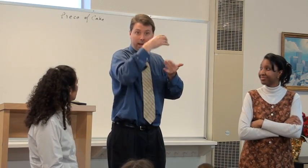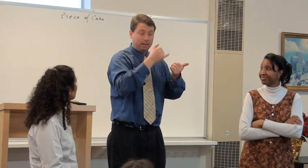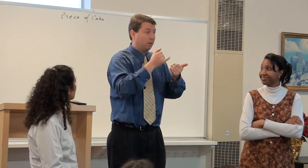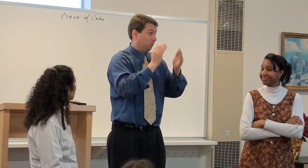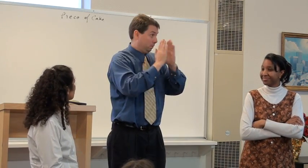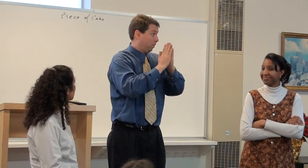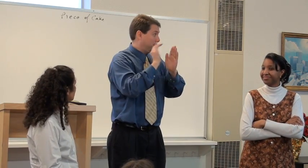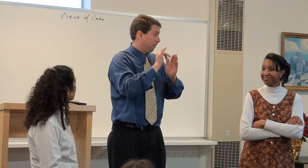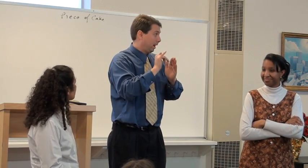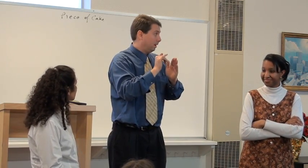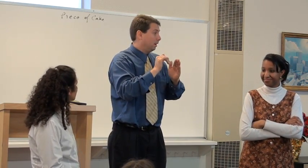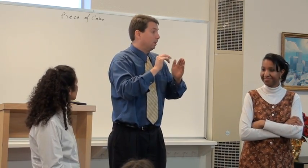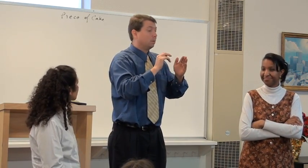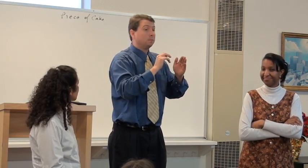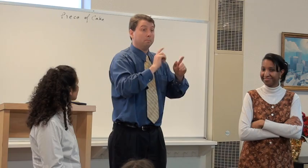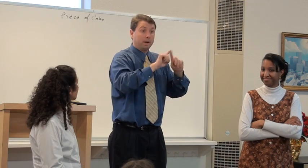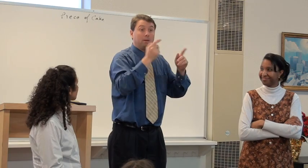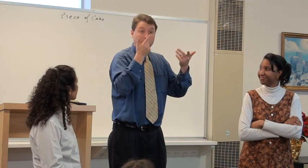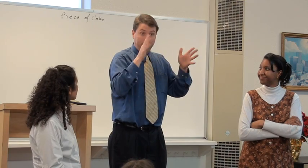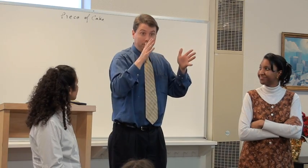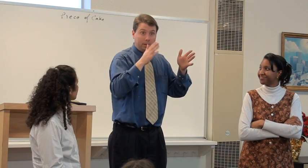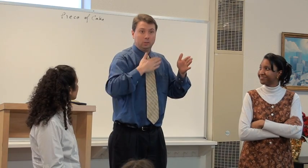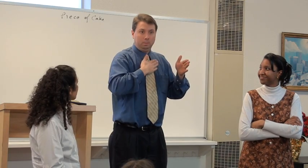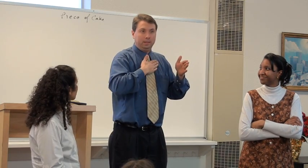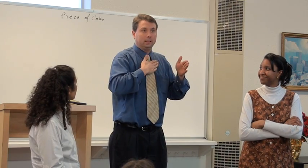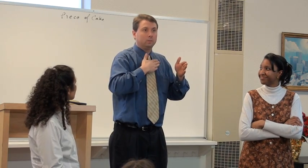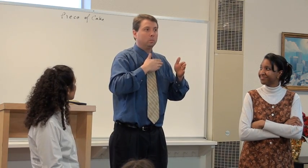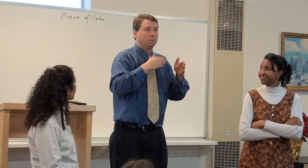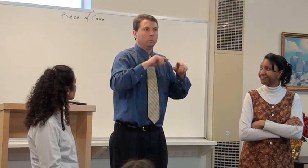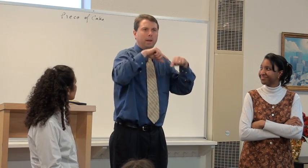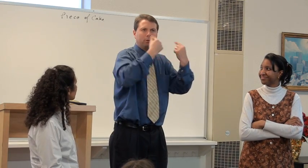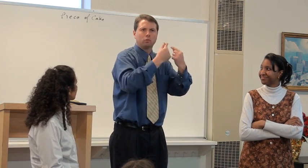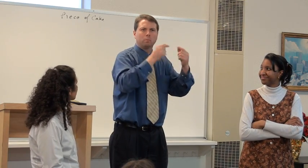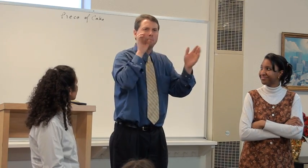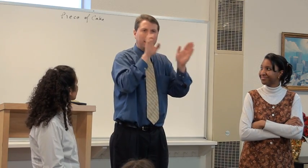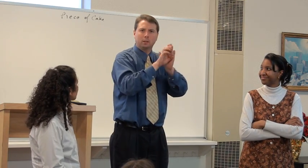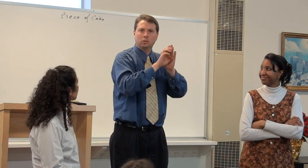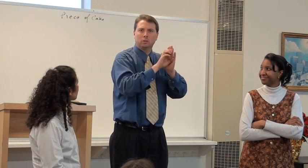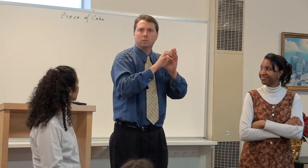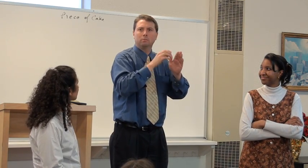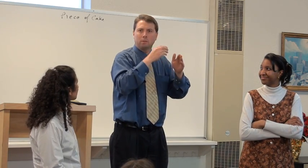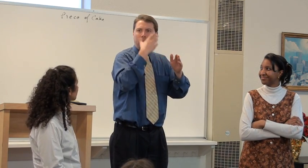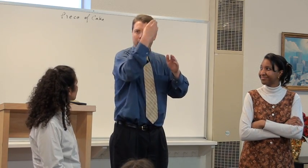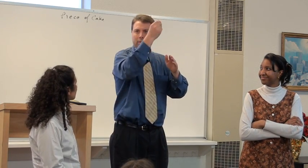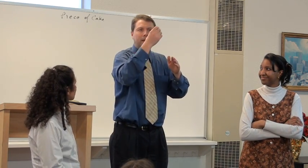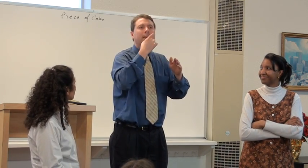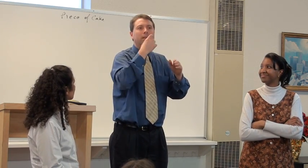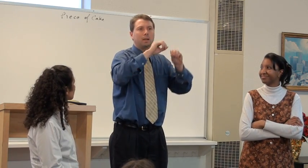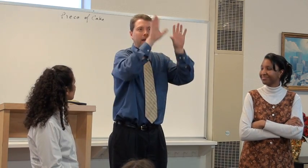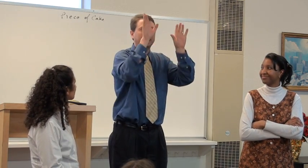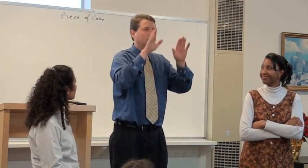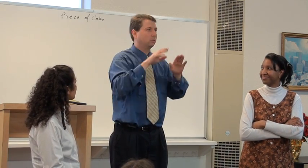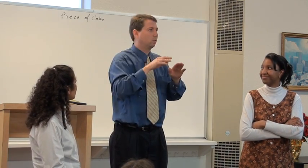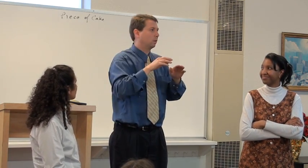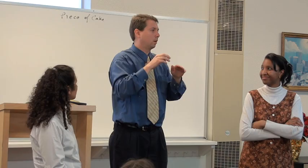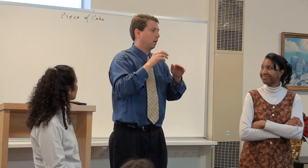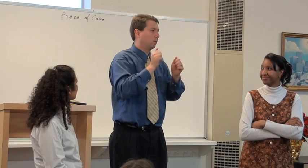cake, but when we finish, please, we'll have a group picture outside in the light or